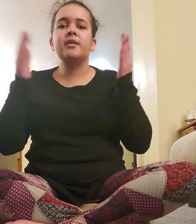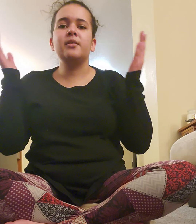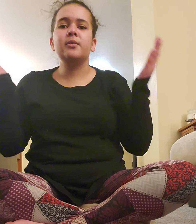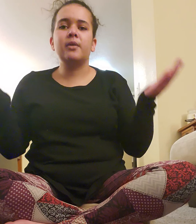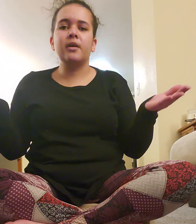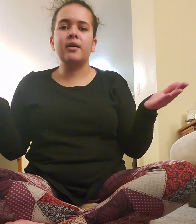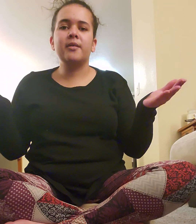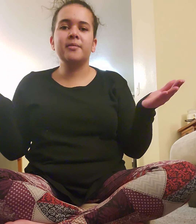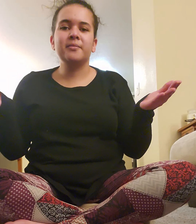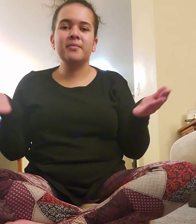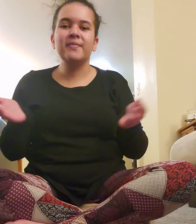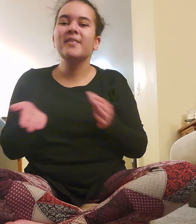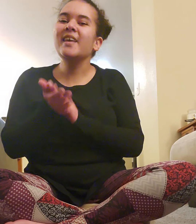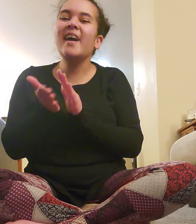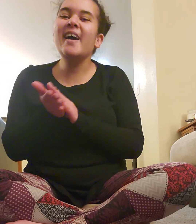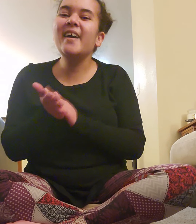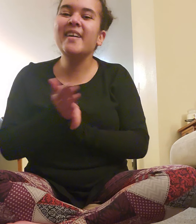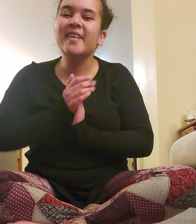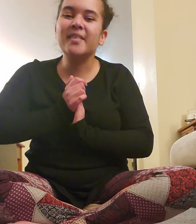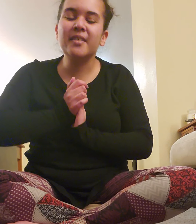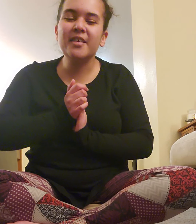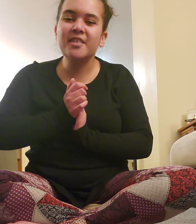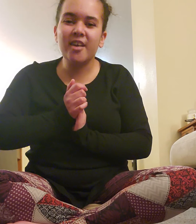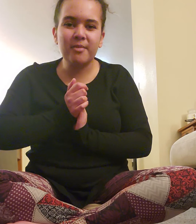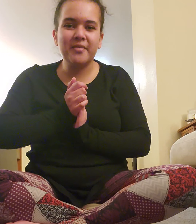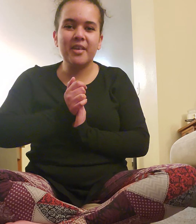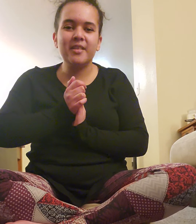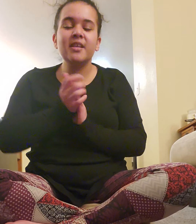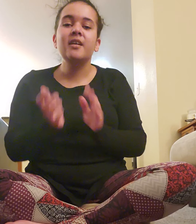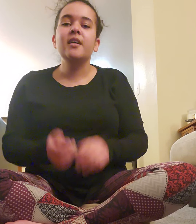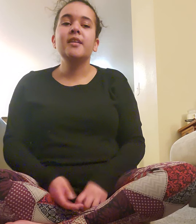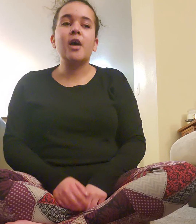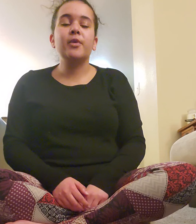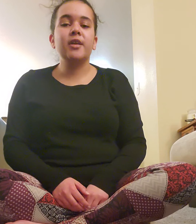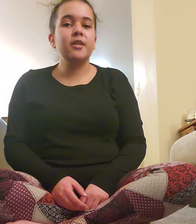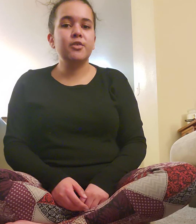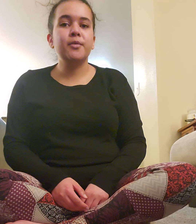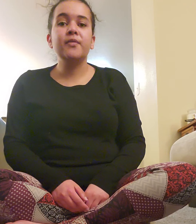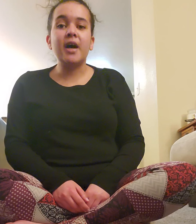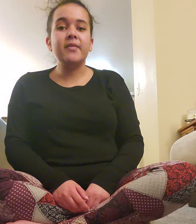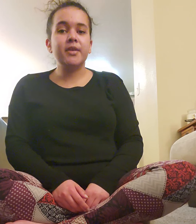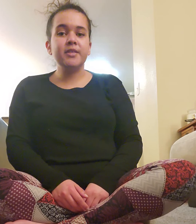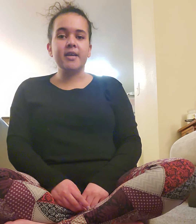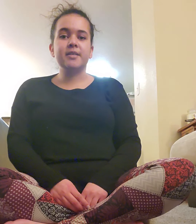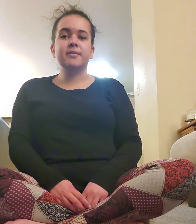you are. Yay! Good job, my friends. Now we're gonna do Five Little Ducks.